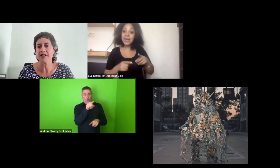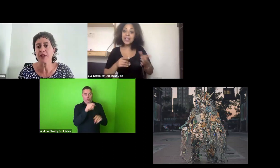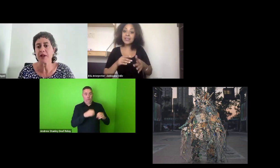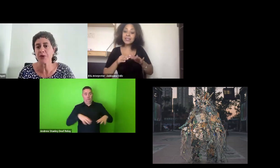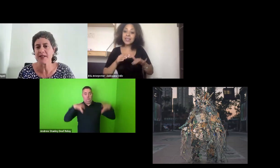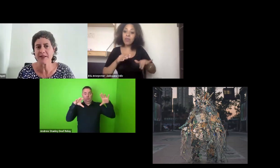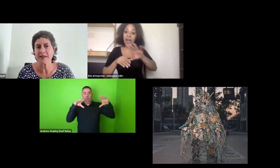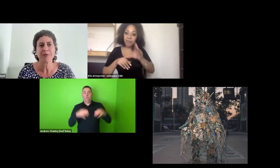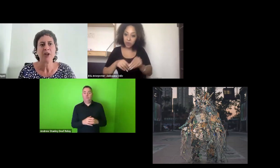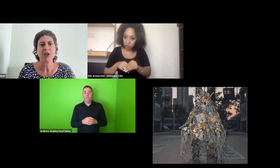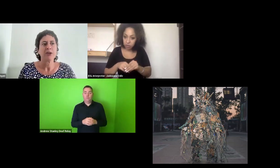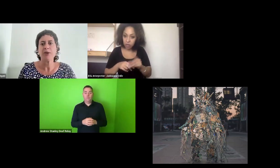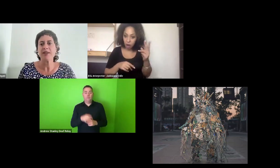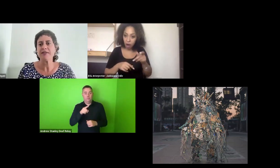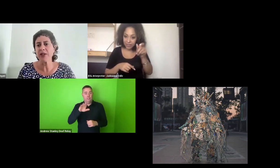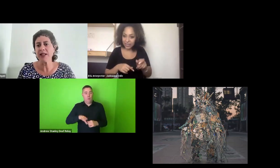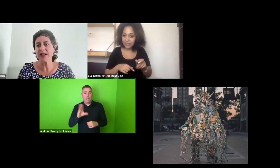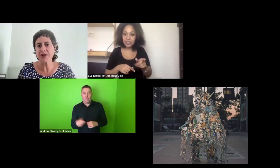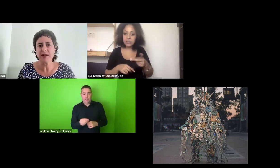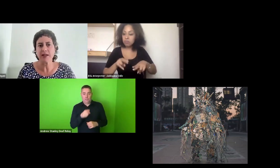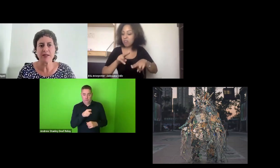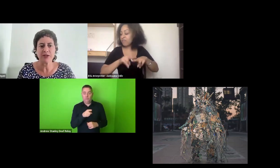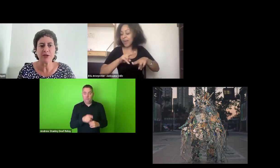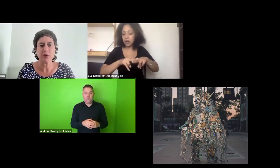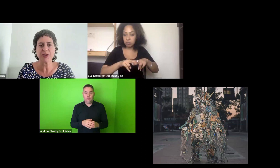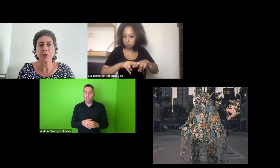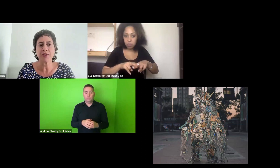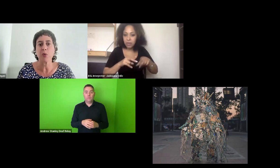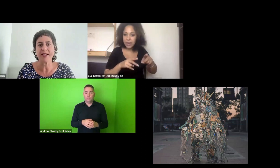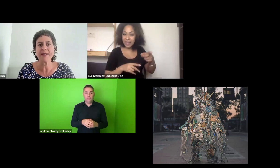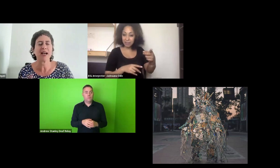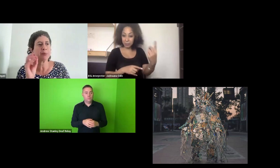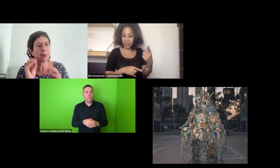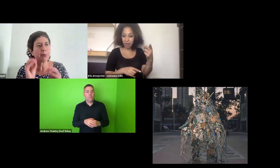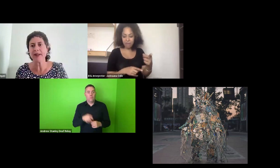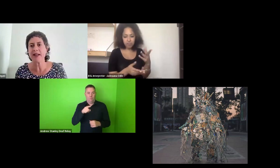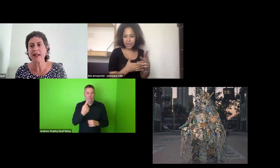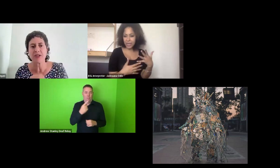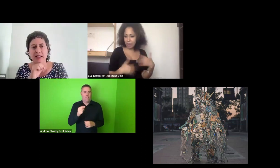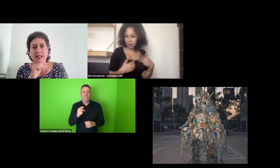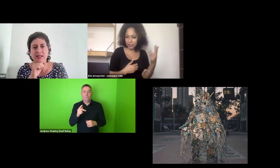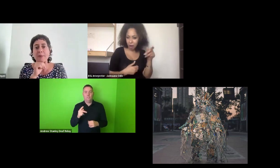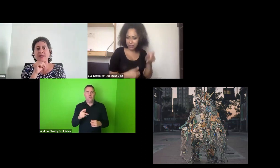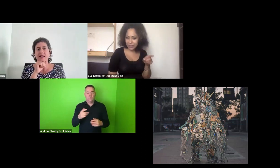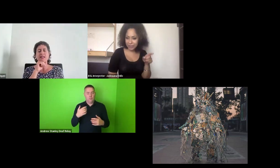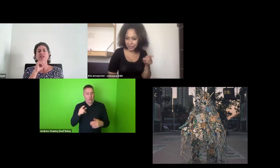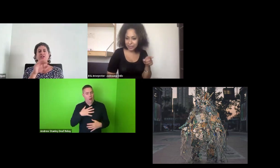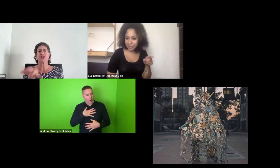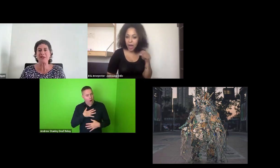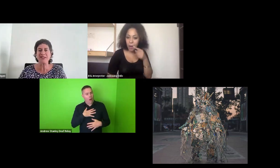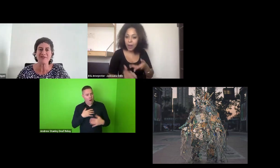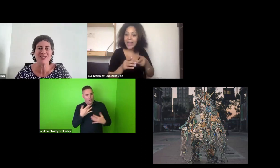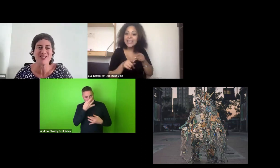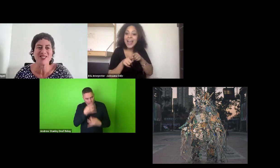called Francois Knutzer, who is a really interesting artist who works with waste. I will pop a link to his website